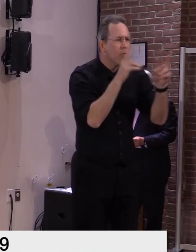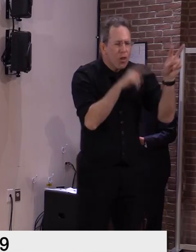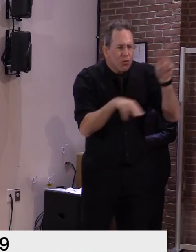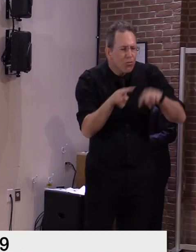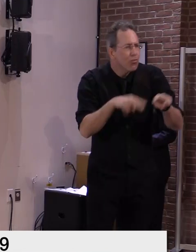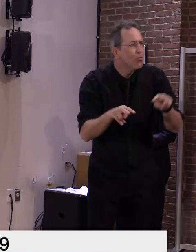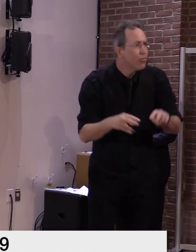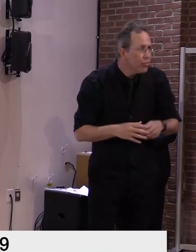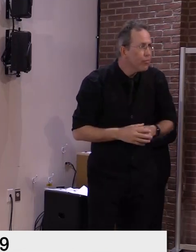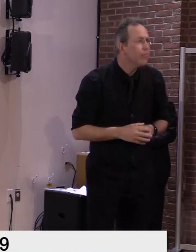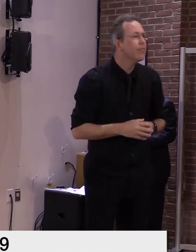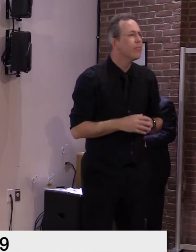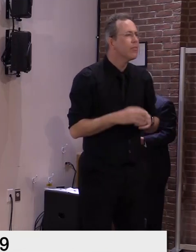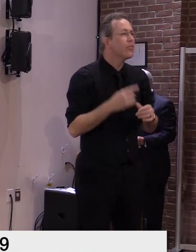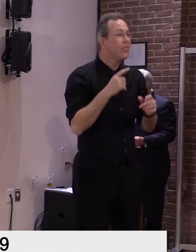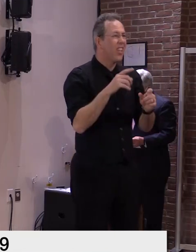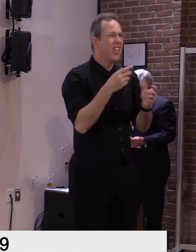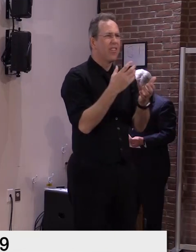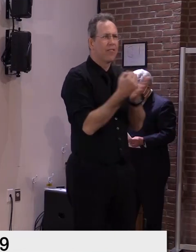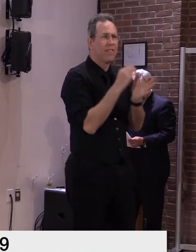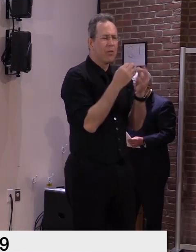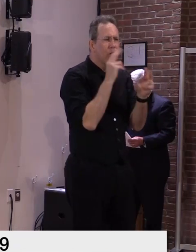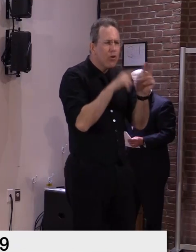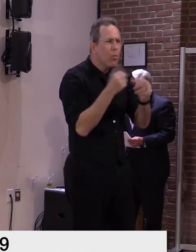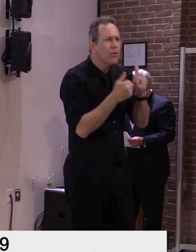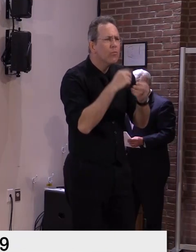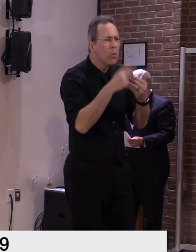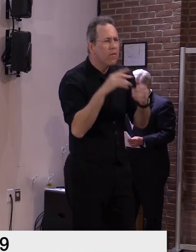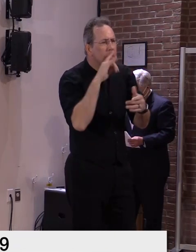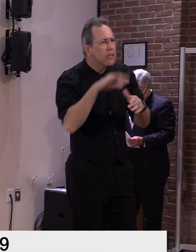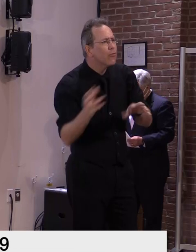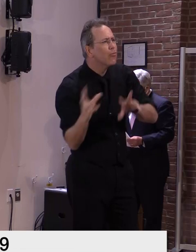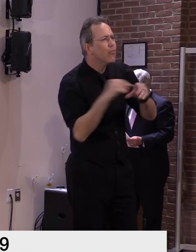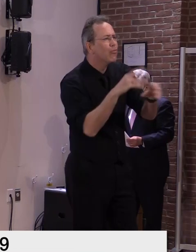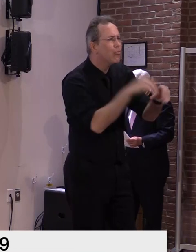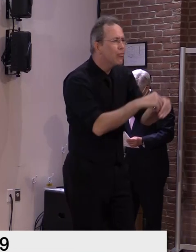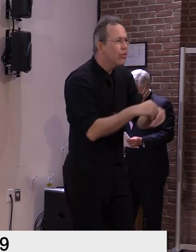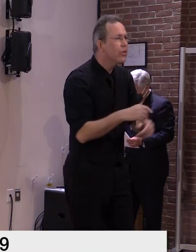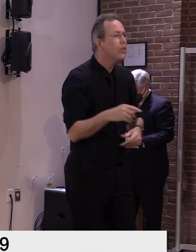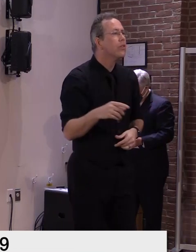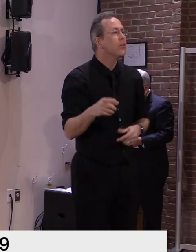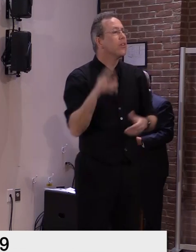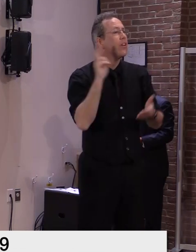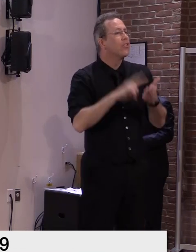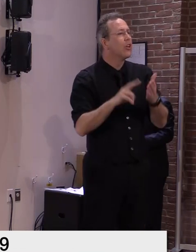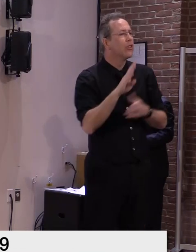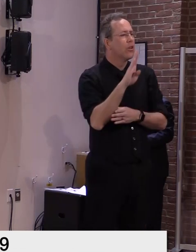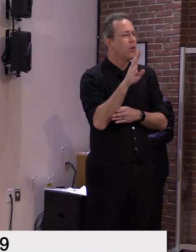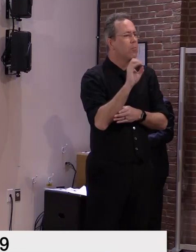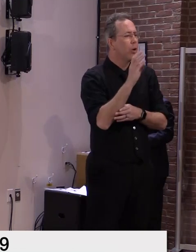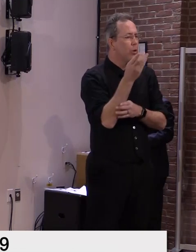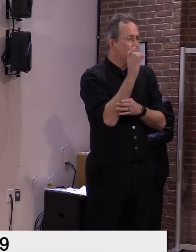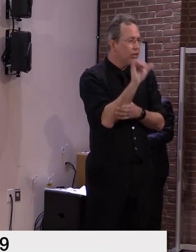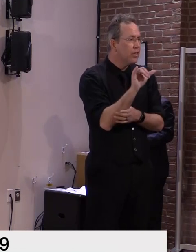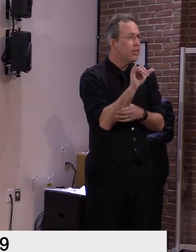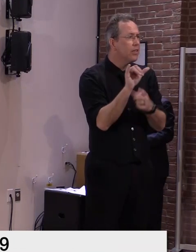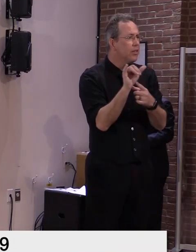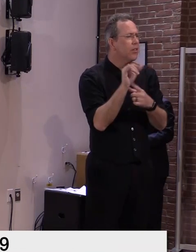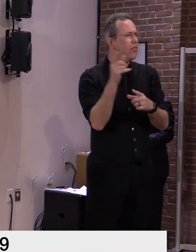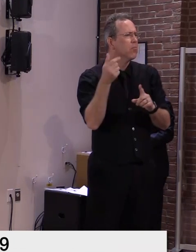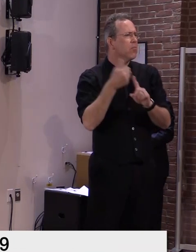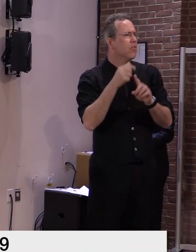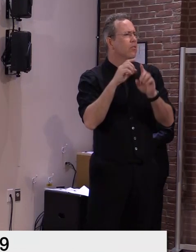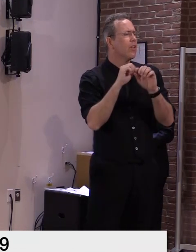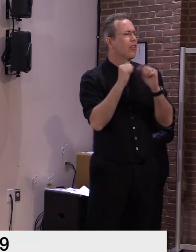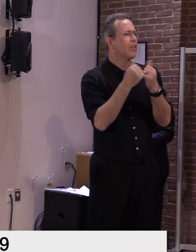a reality. Deputy Secretary Boucher will go into further detail about how this will work and where Vermonters can